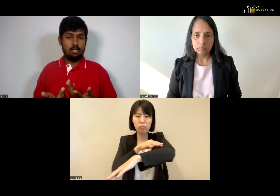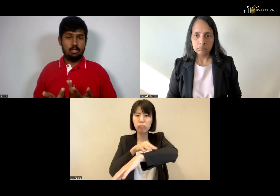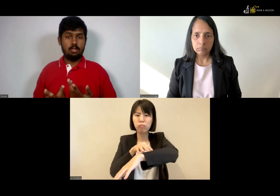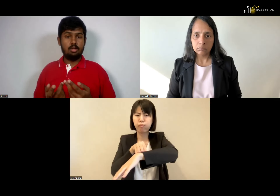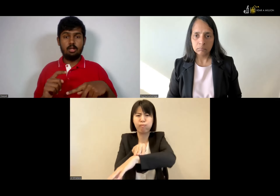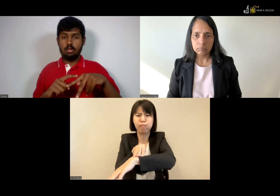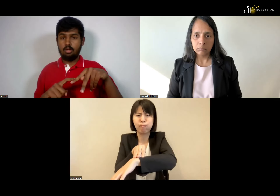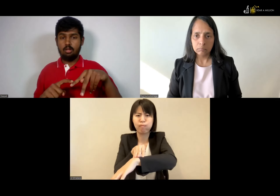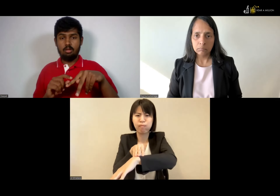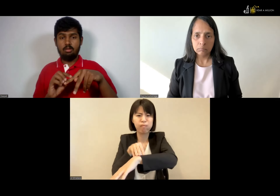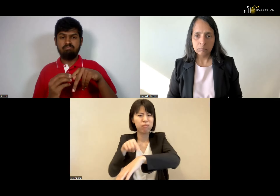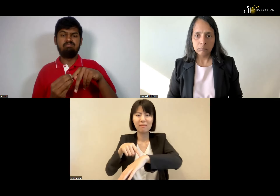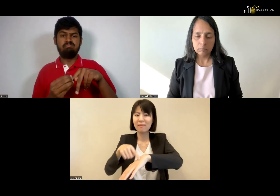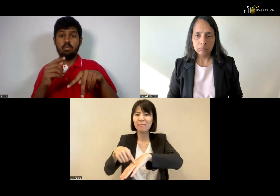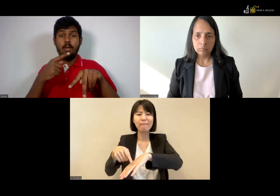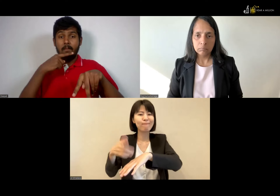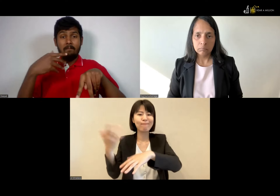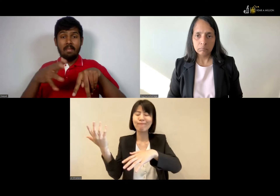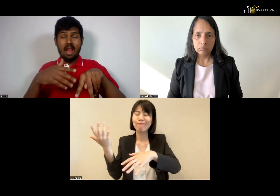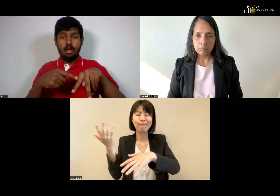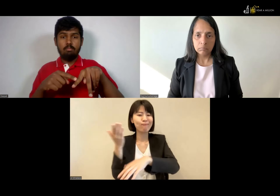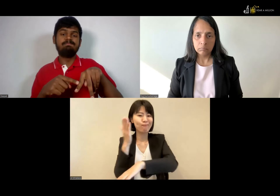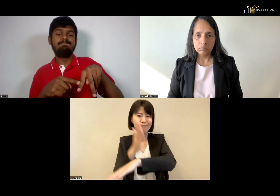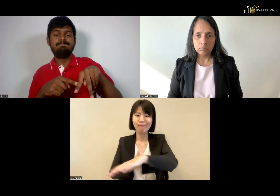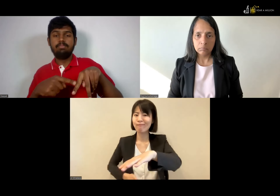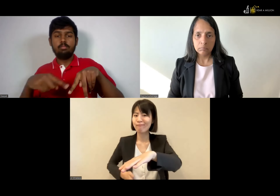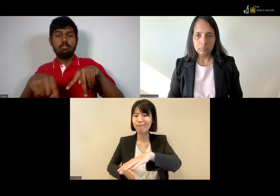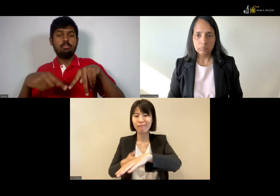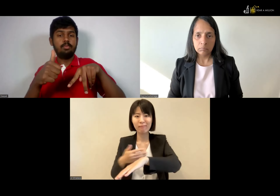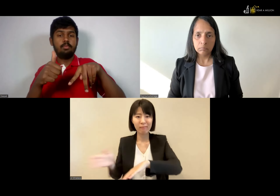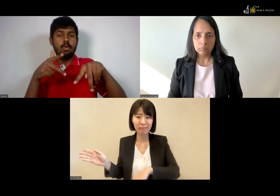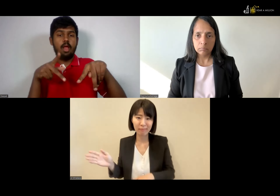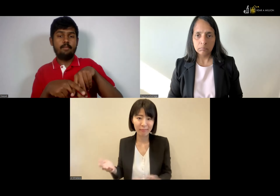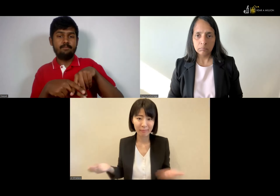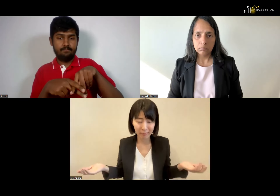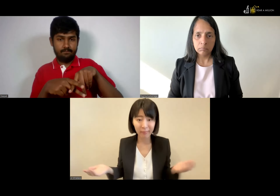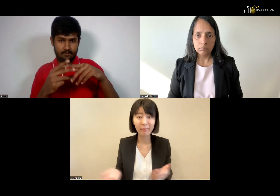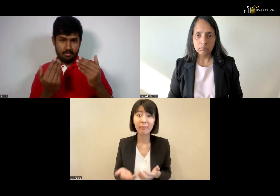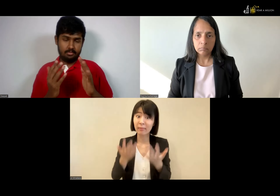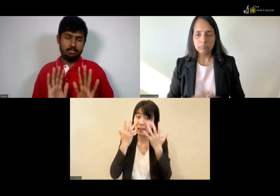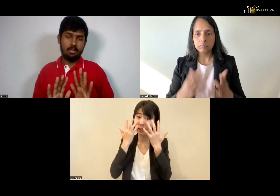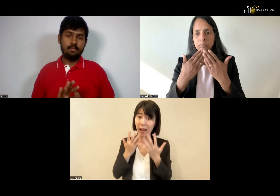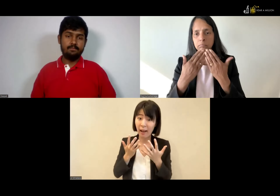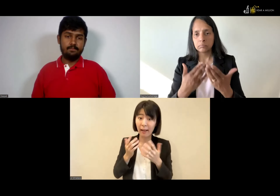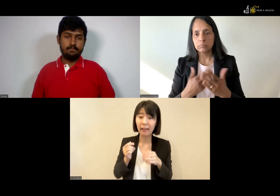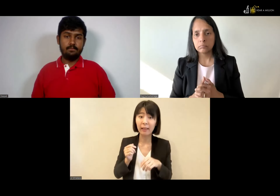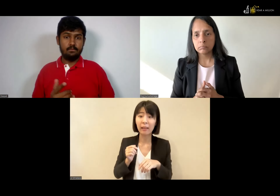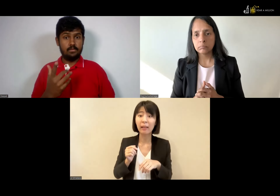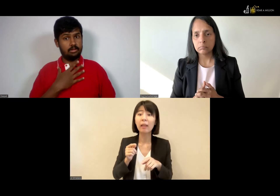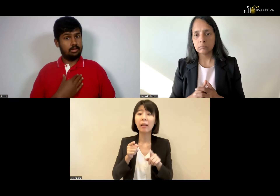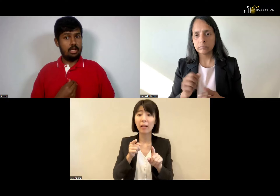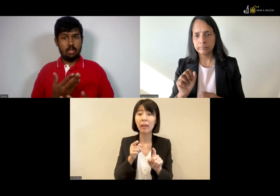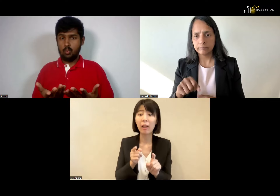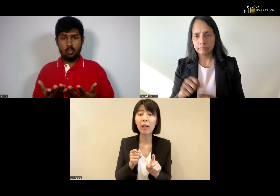So your vision could be lost, and all, or blood flow to your body can be